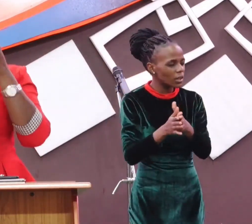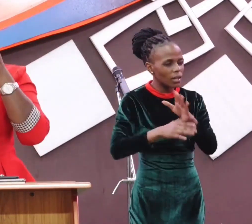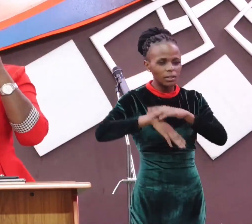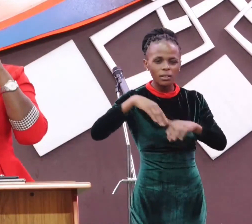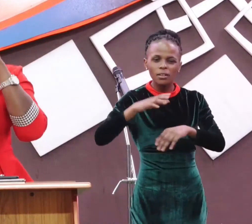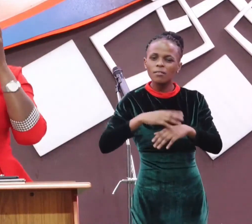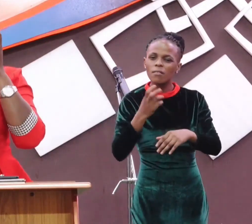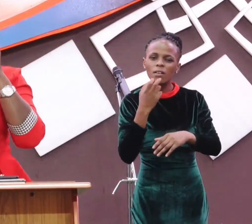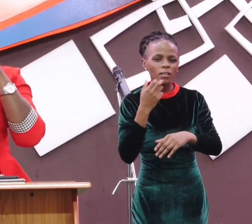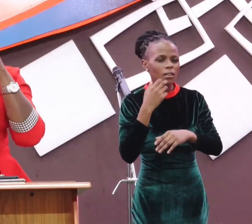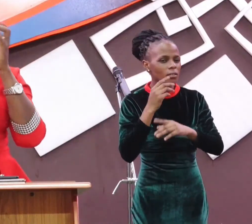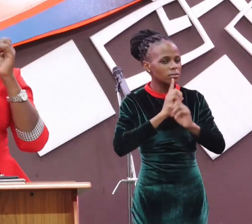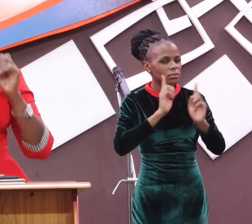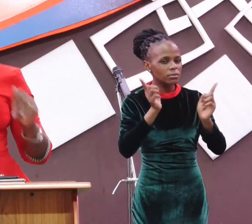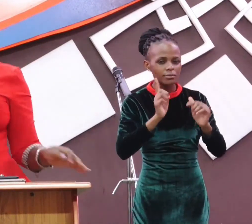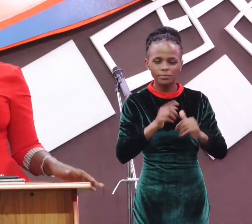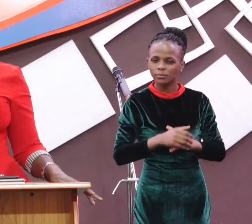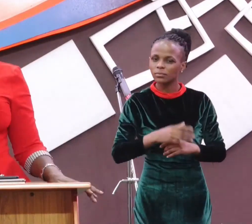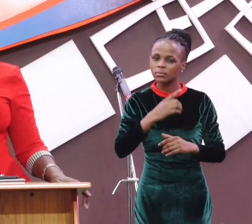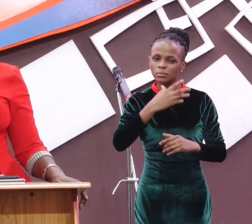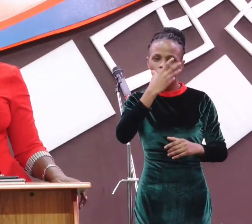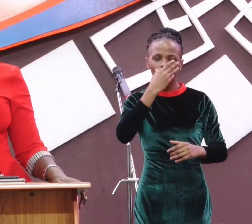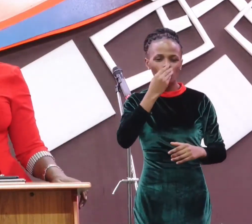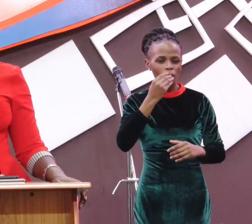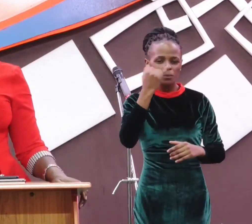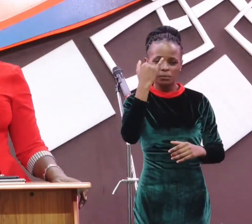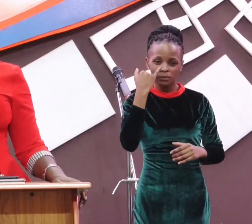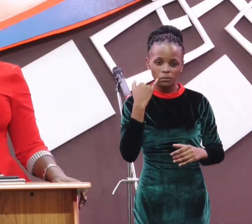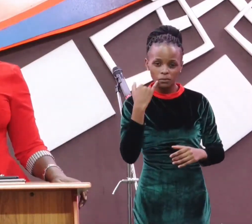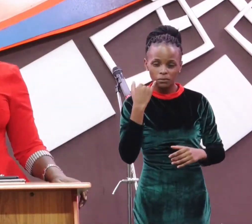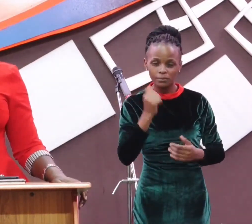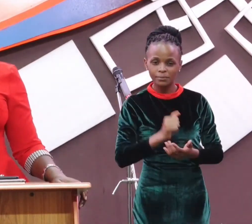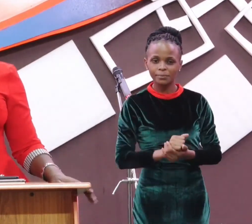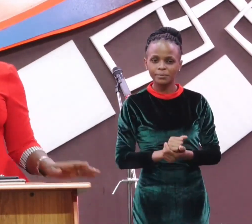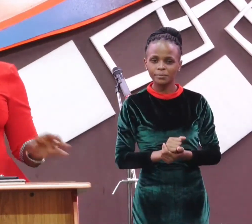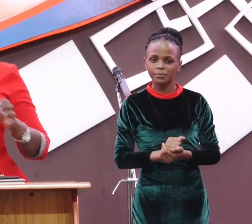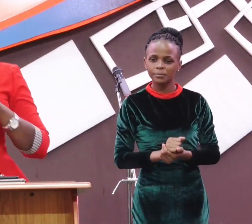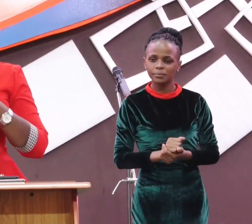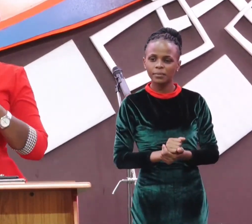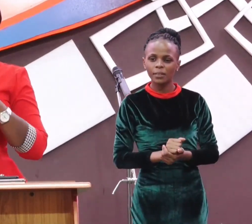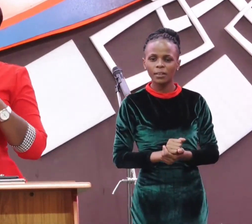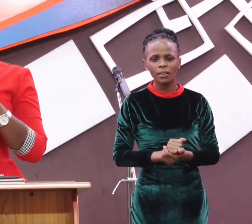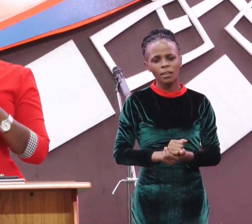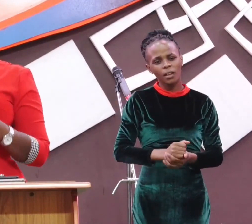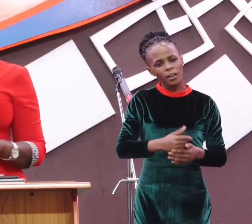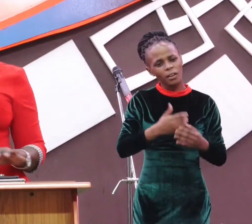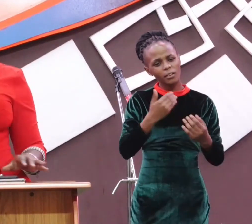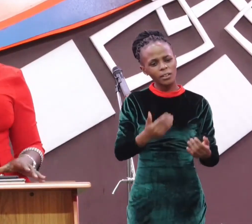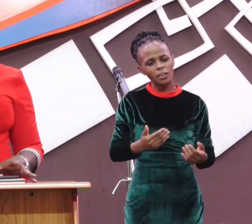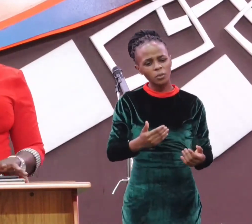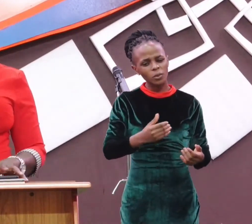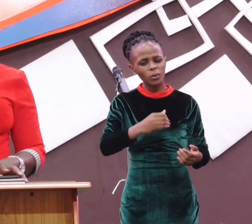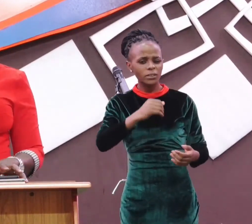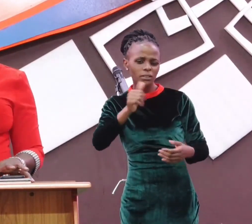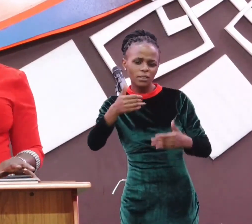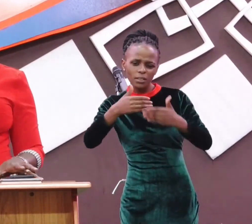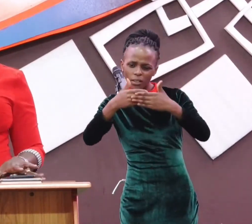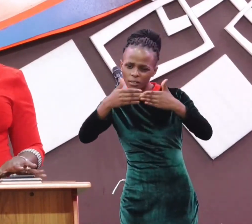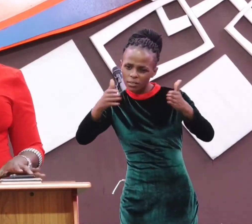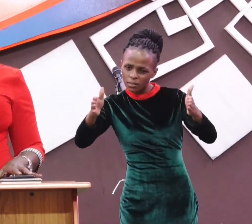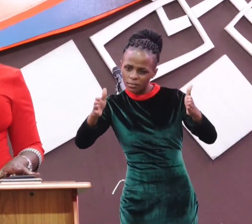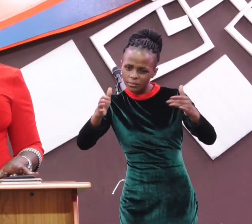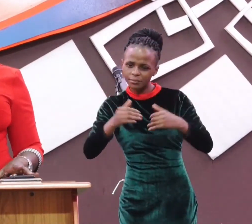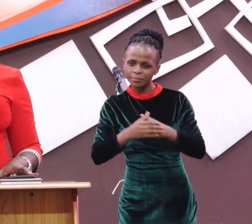What I remember, they were not joking. They don't joke at all. Ne wabeerawo gate endala. And then there was